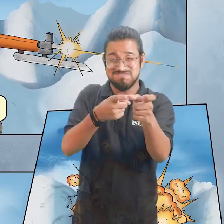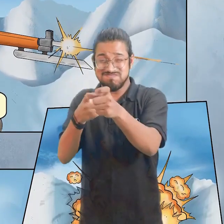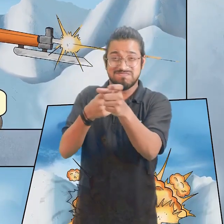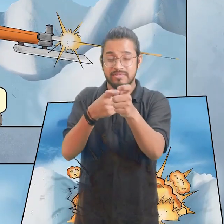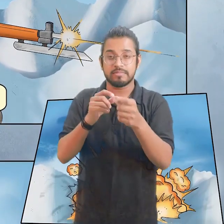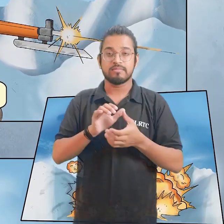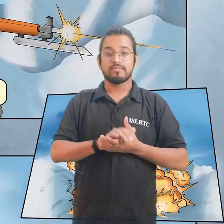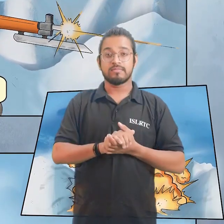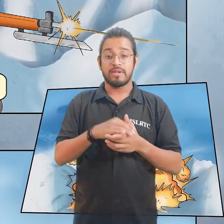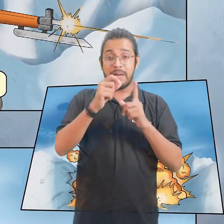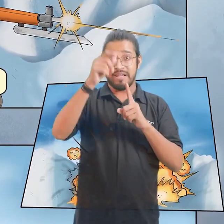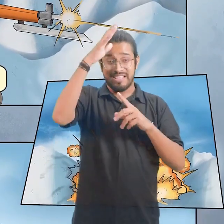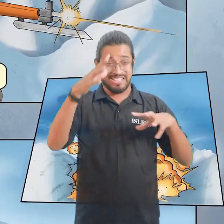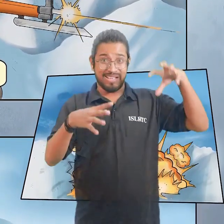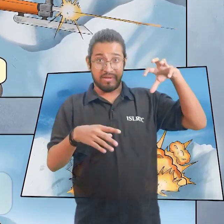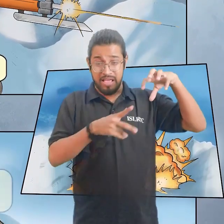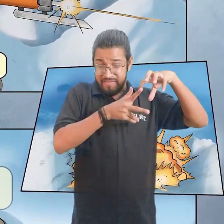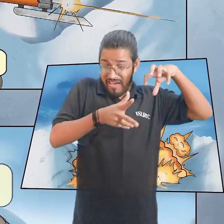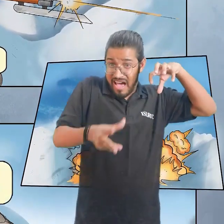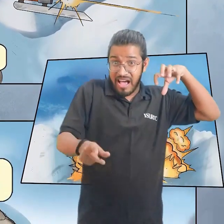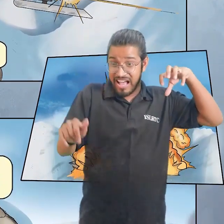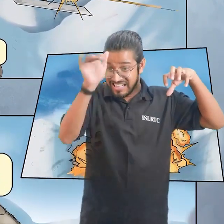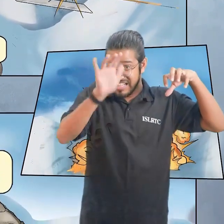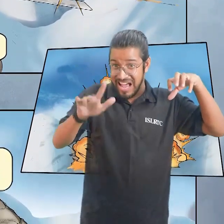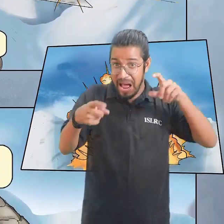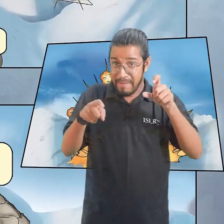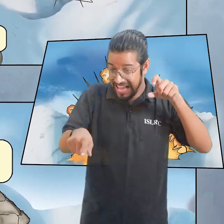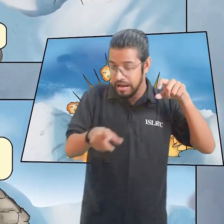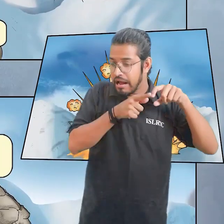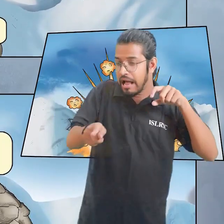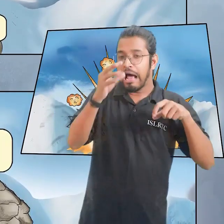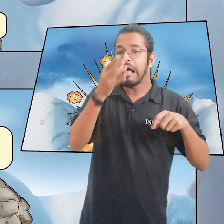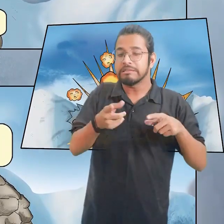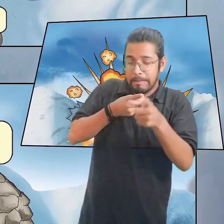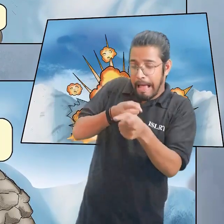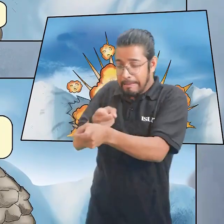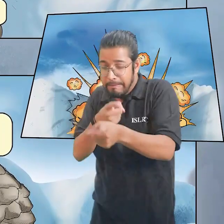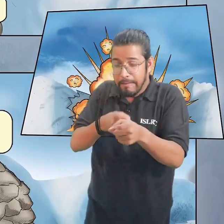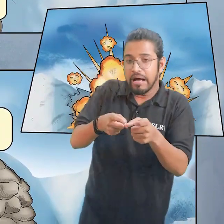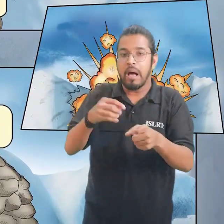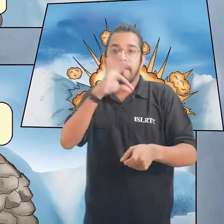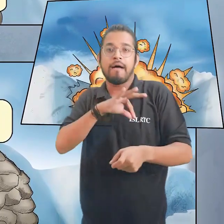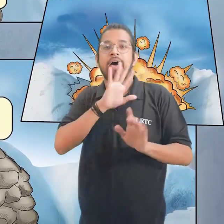a fierce firefight. The enemy had the advantage of being